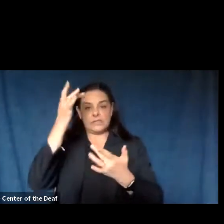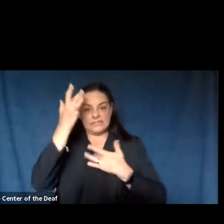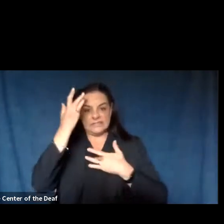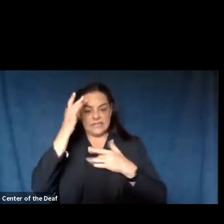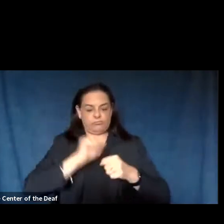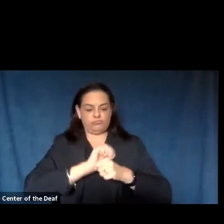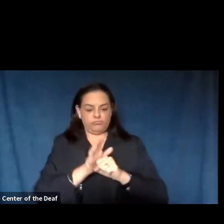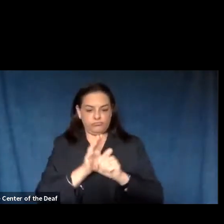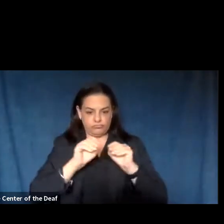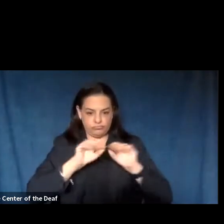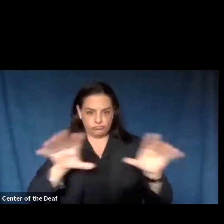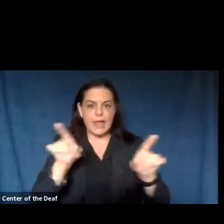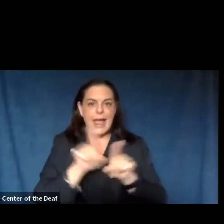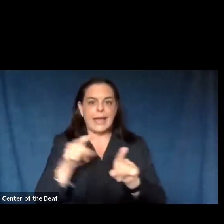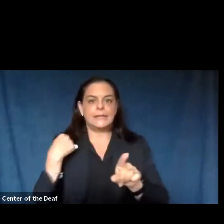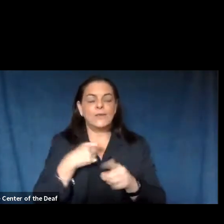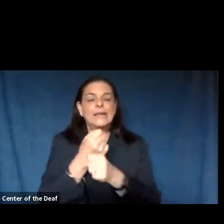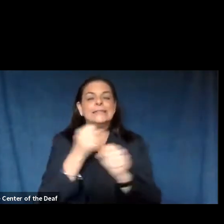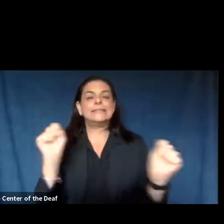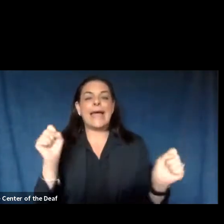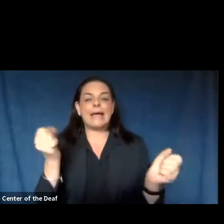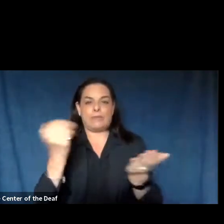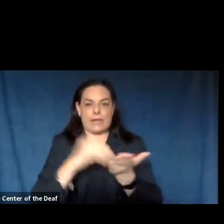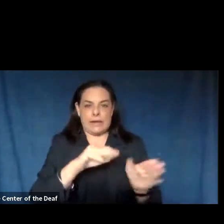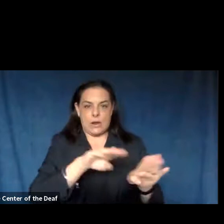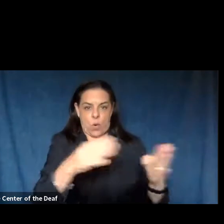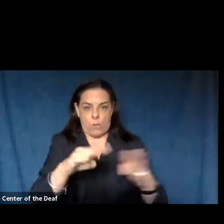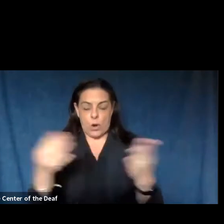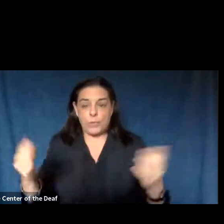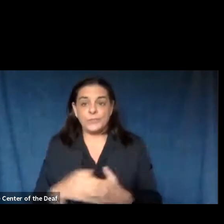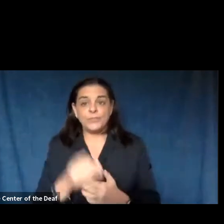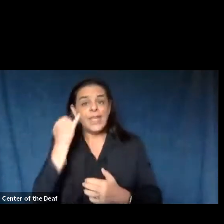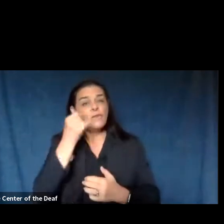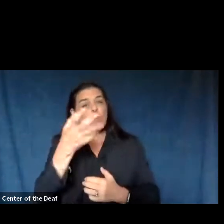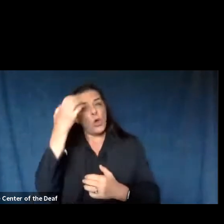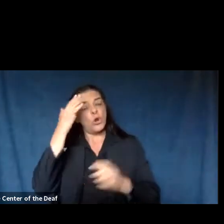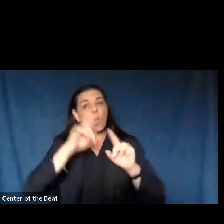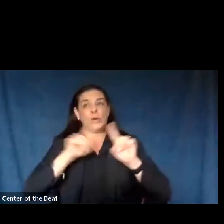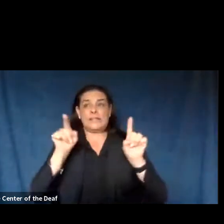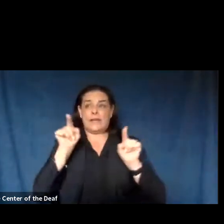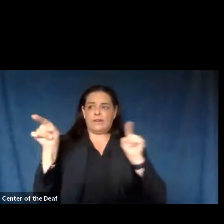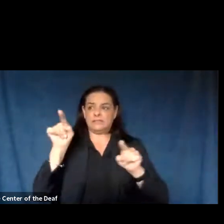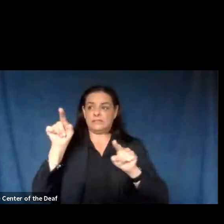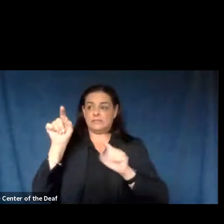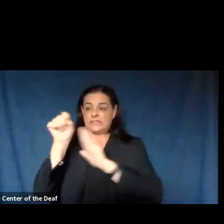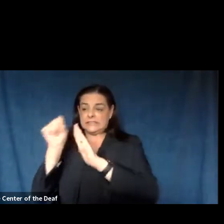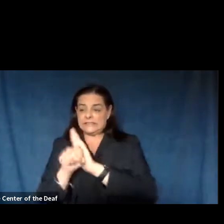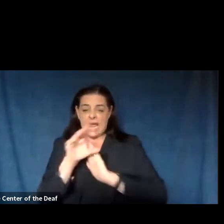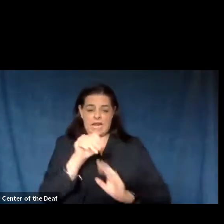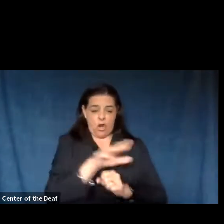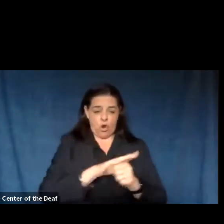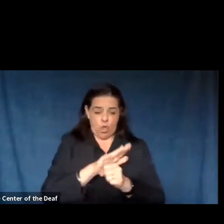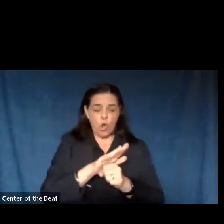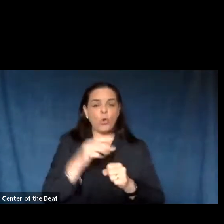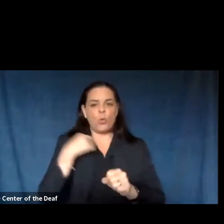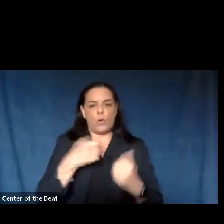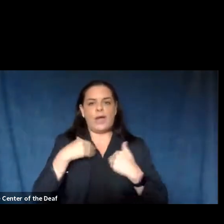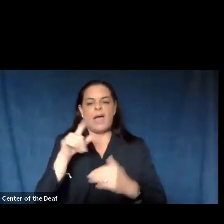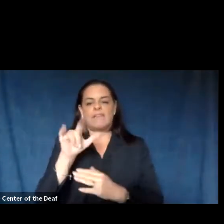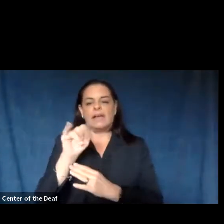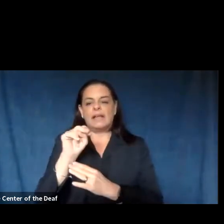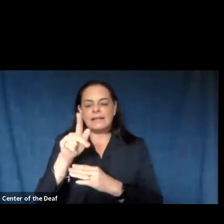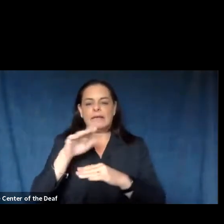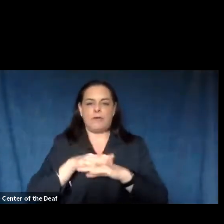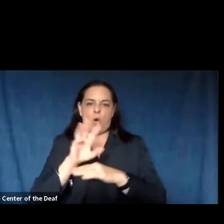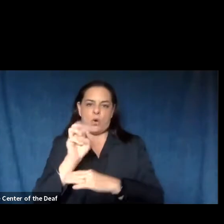as we safely reopen. If you're interested in comparing the two documents, we have links on our website under our main